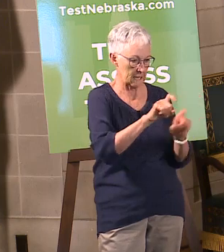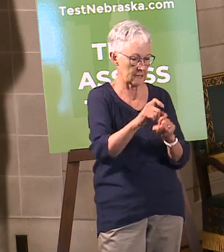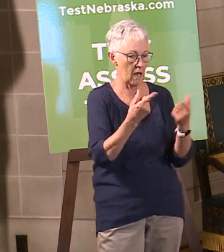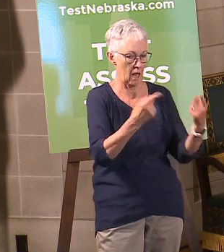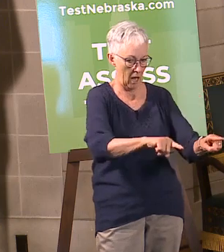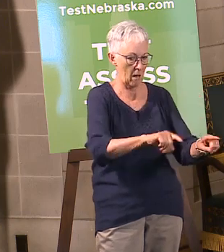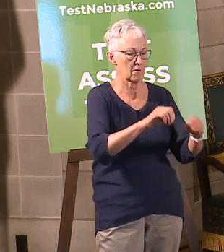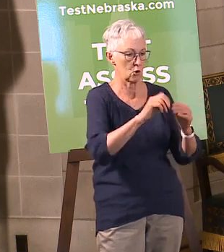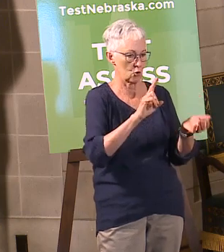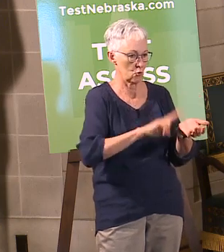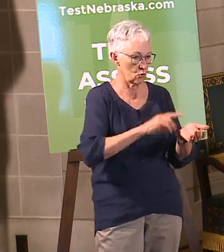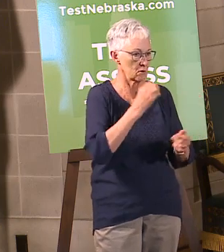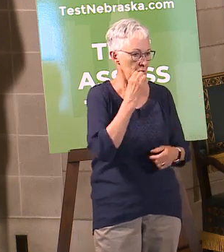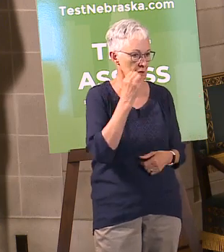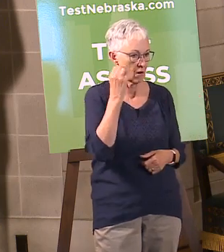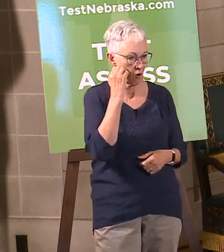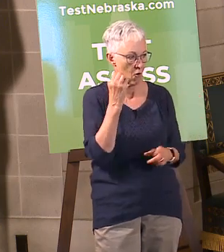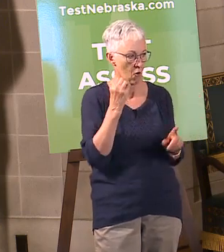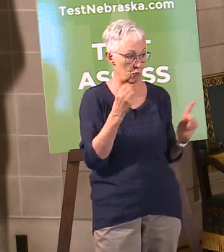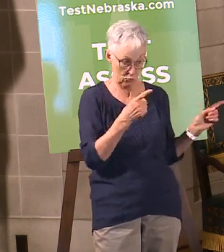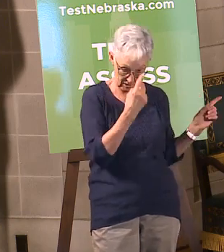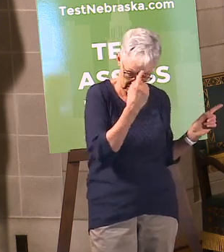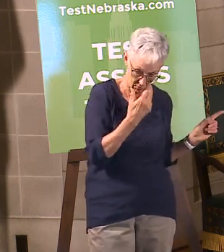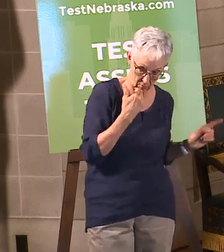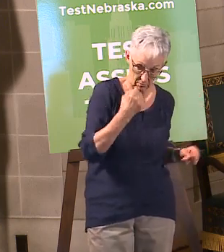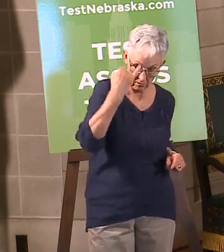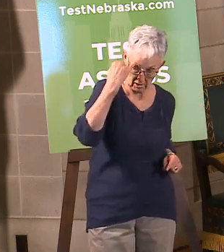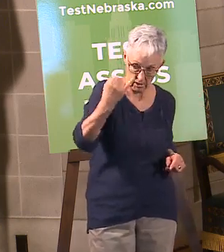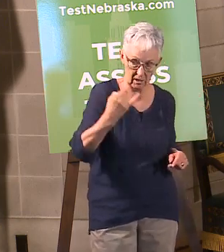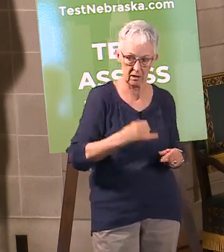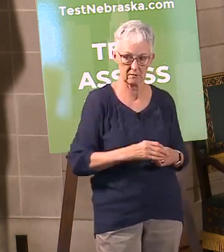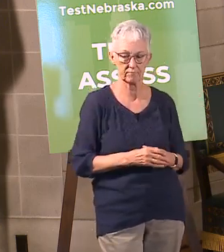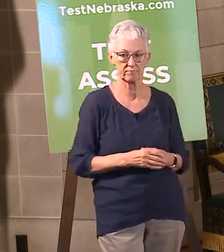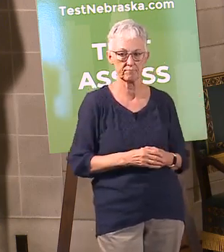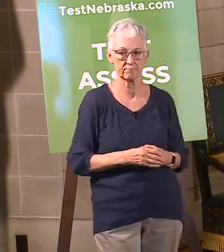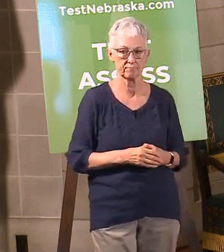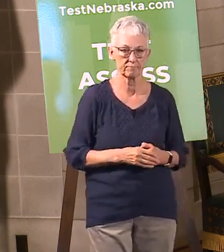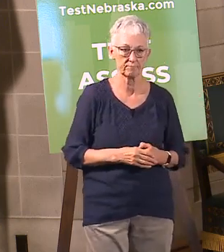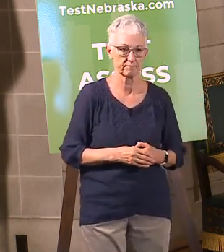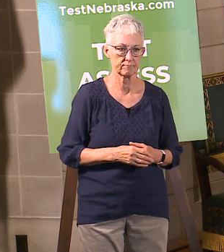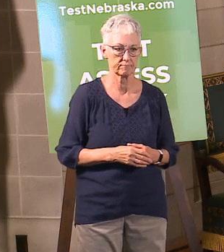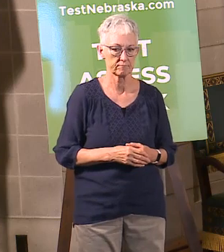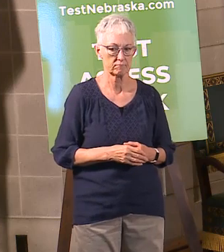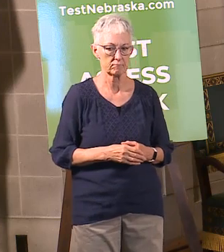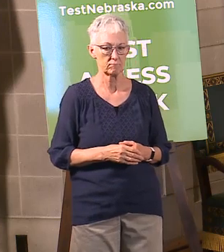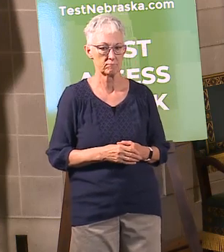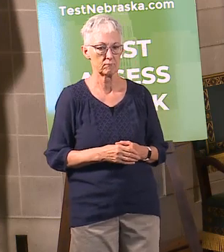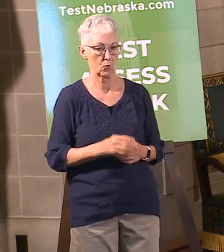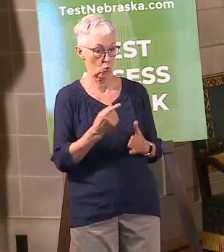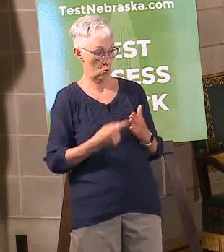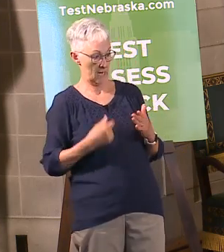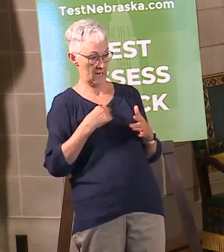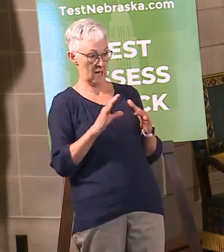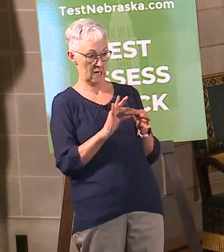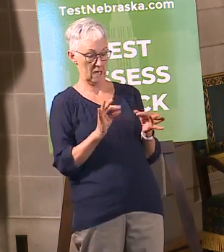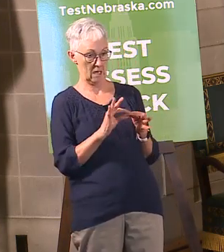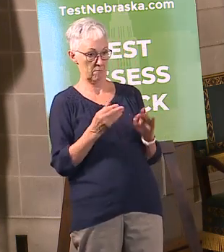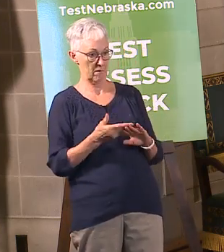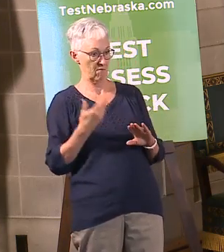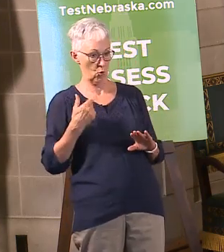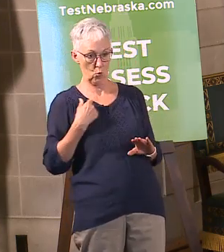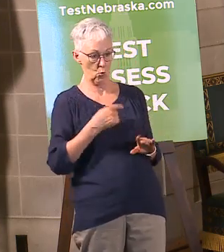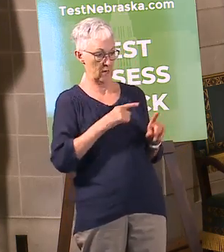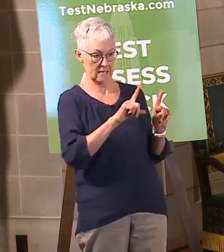whether or not I think that's a good idea. In addition to what I had shared before, we do test anyone,